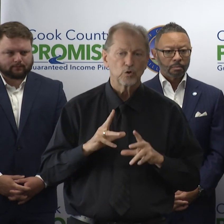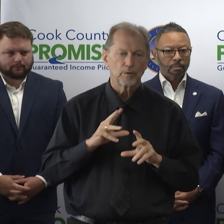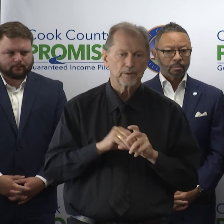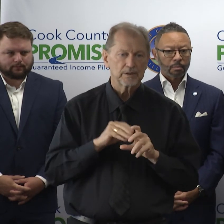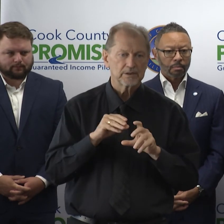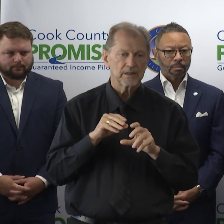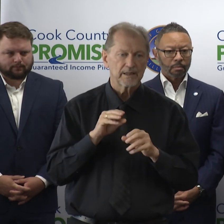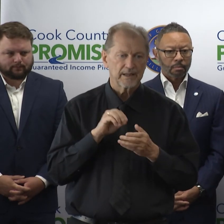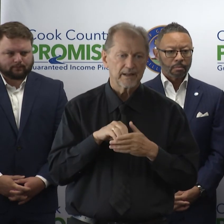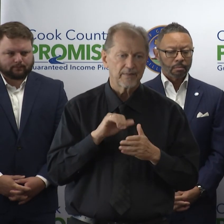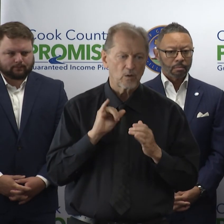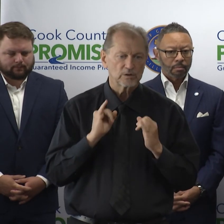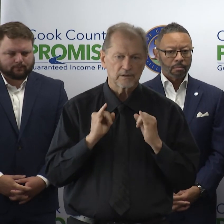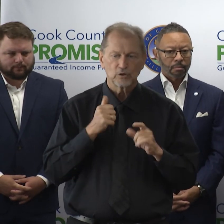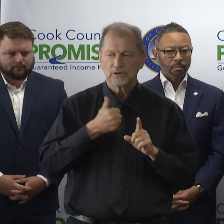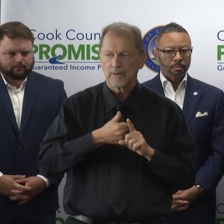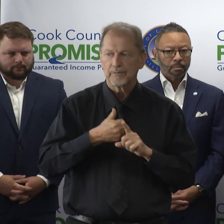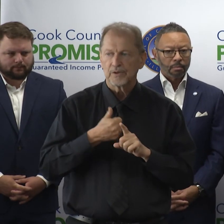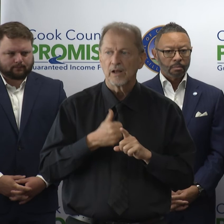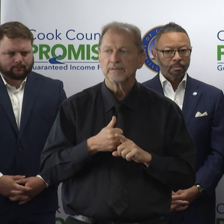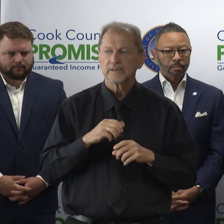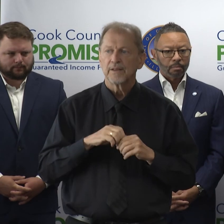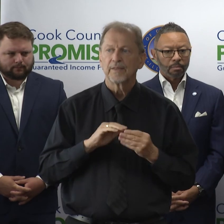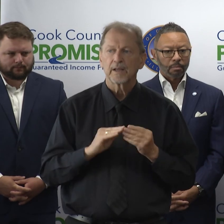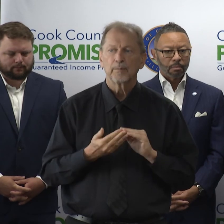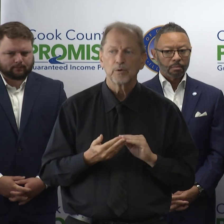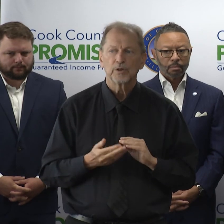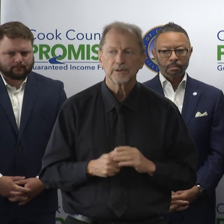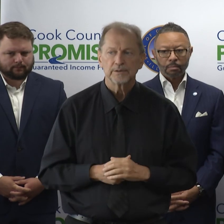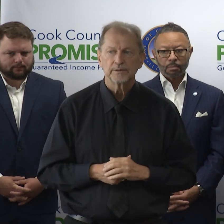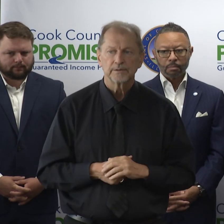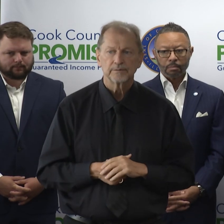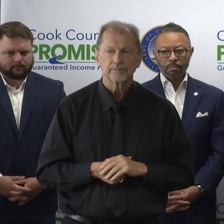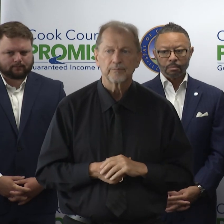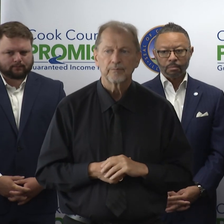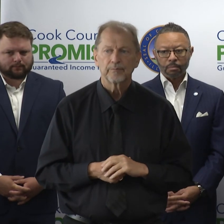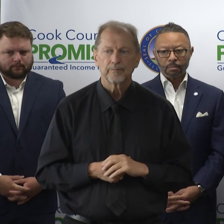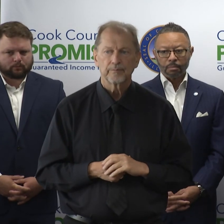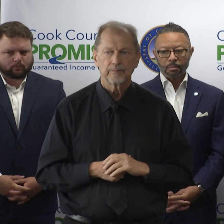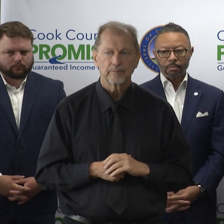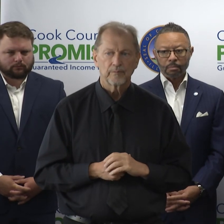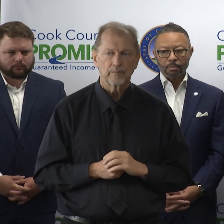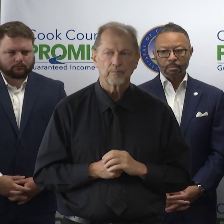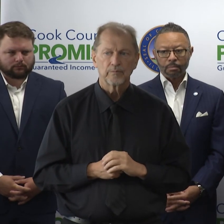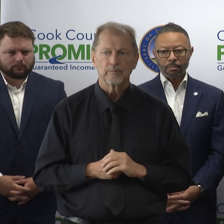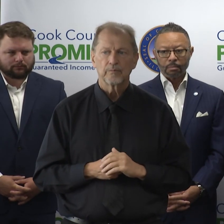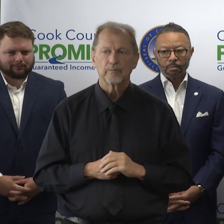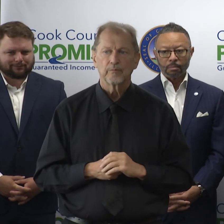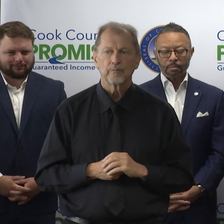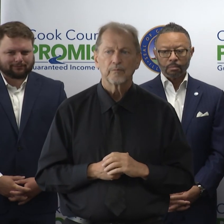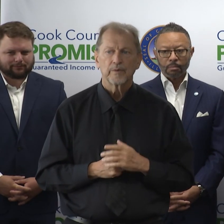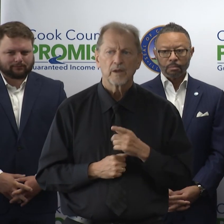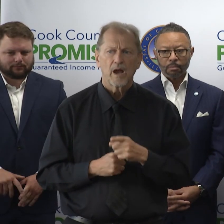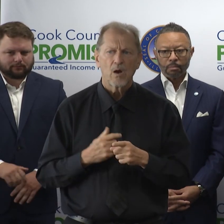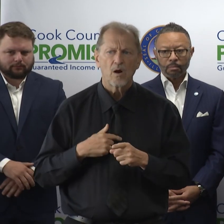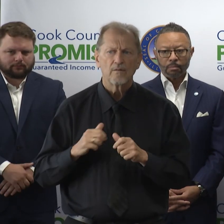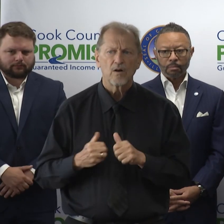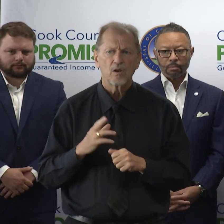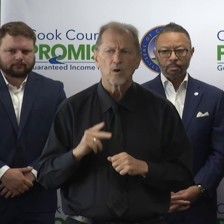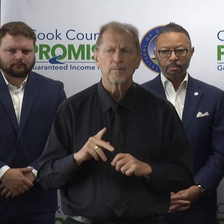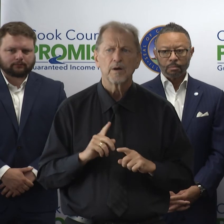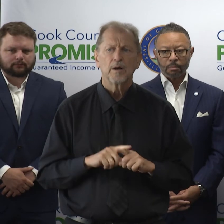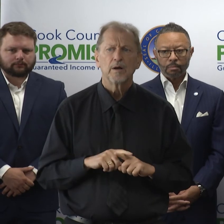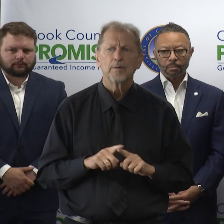participating in those interviews themselves will be conducting in their communities. So. But, you know,